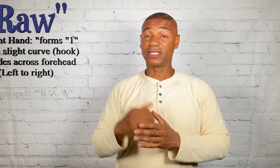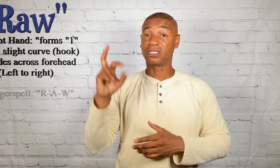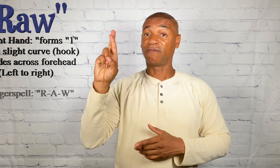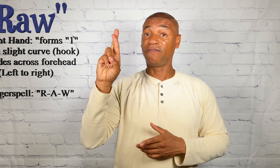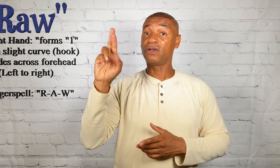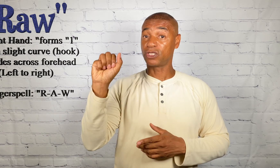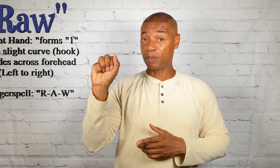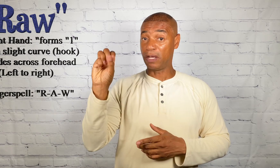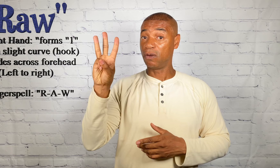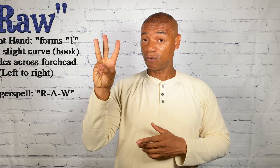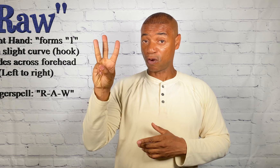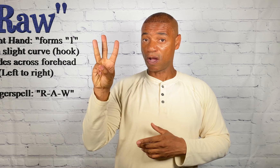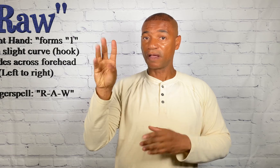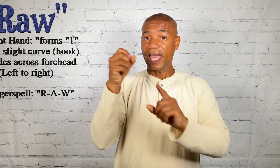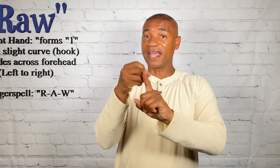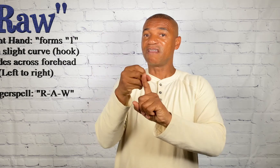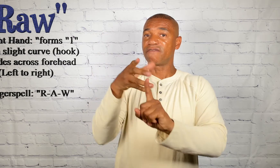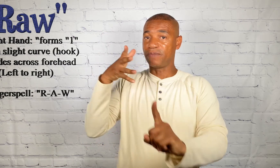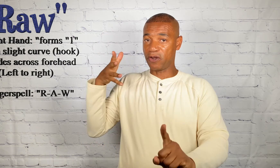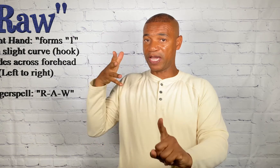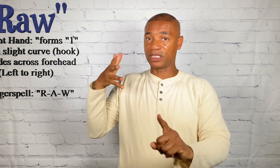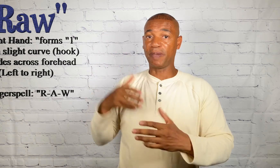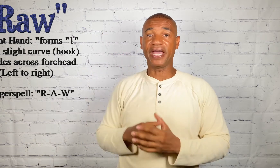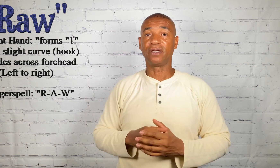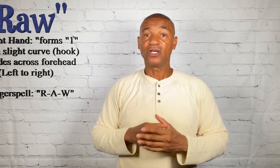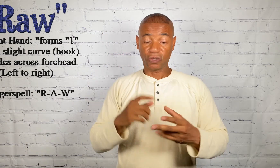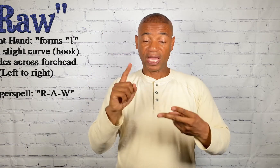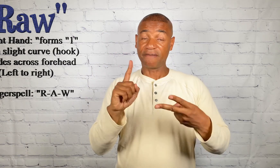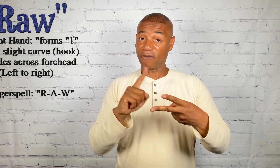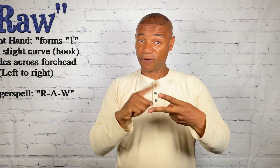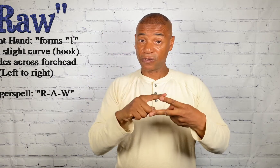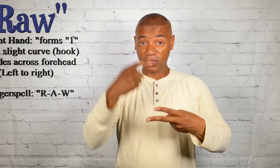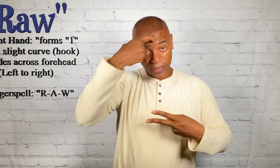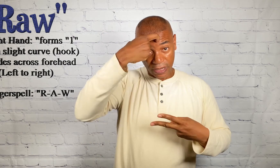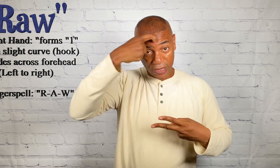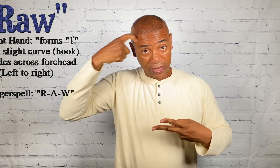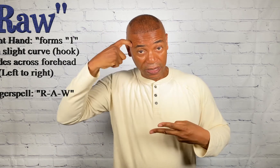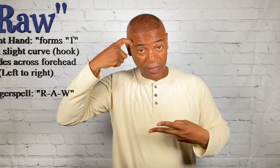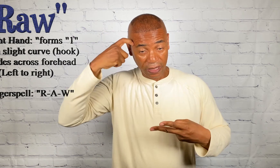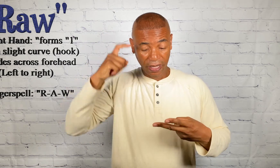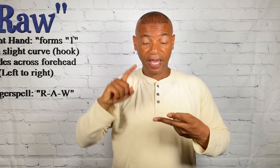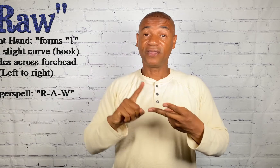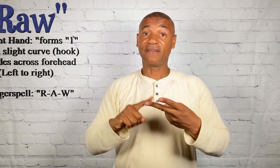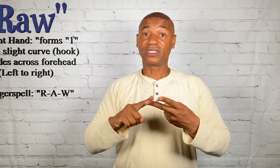just finger spell raw, and then from there expand. So you have the first, and then you have the